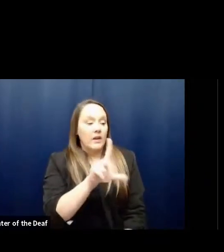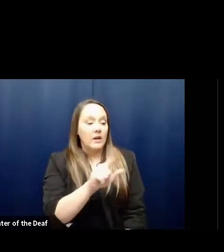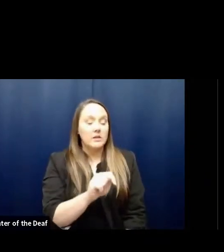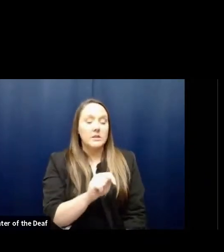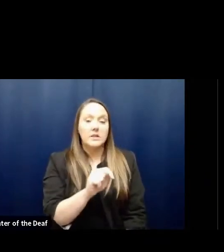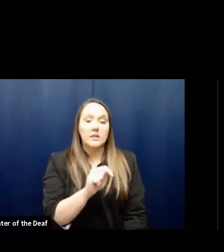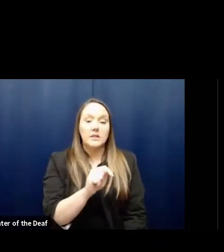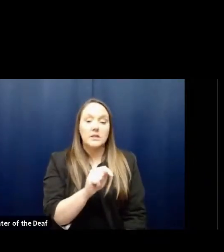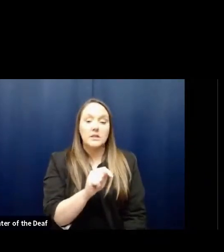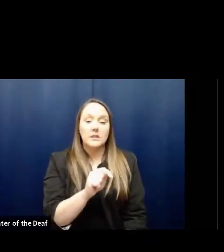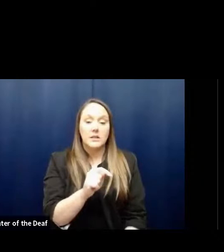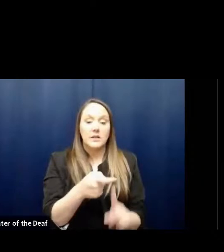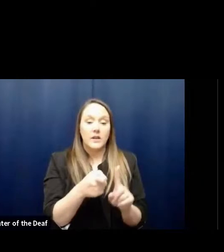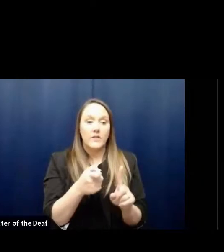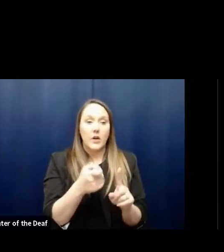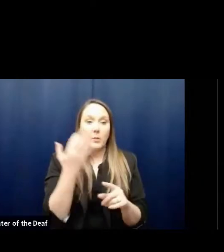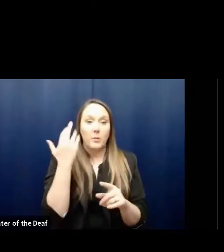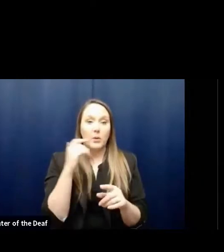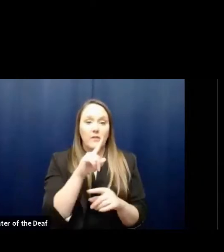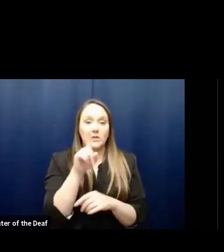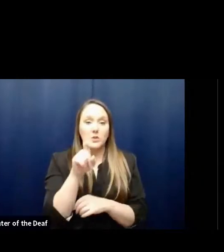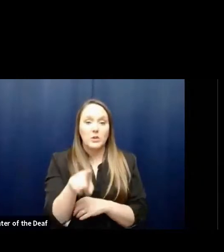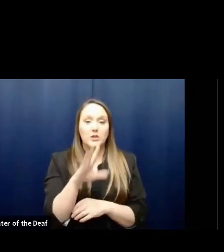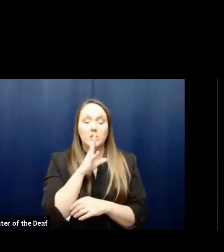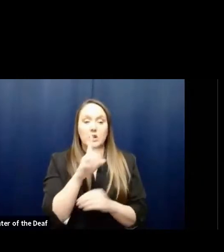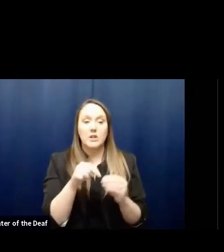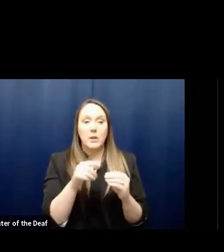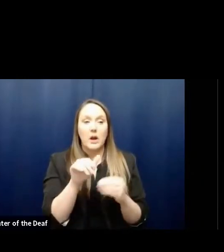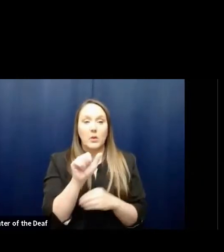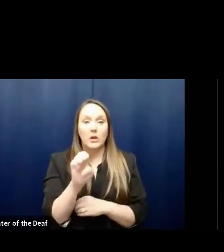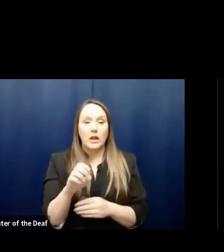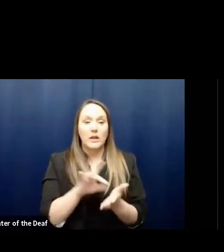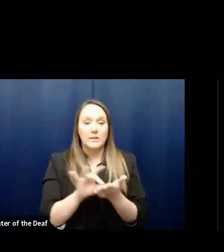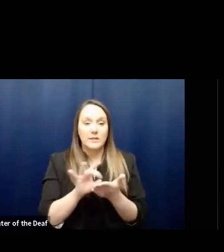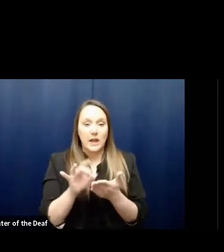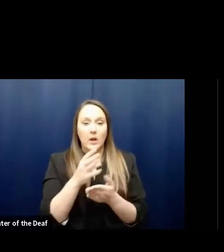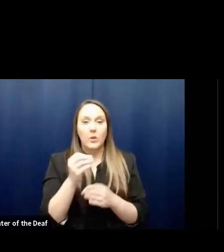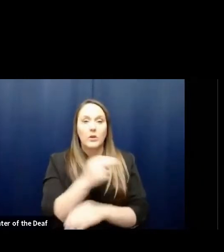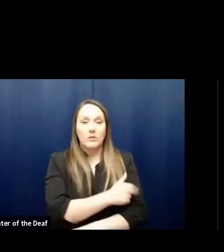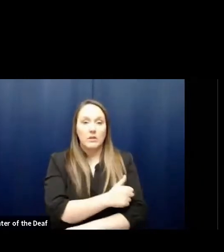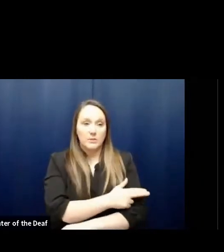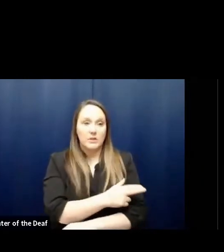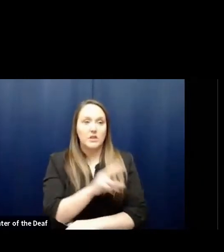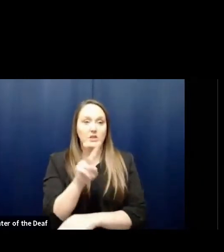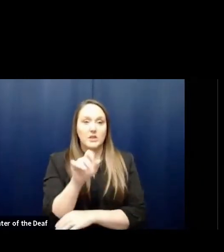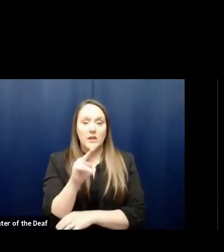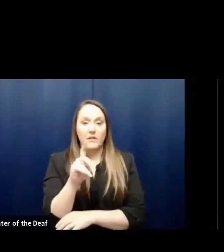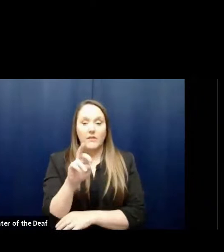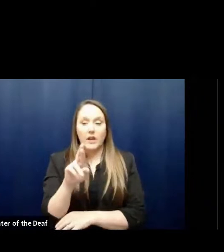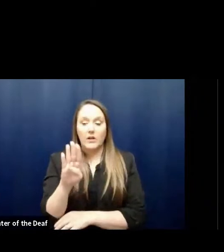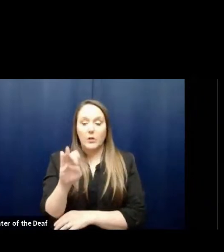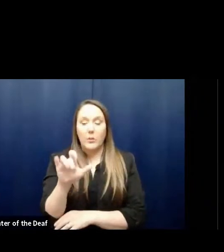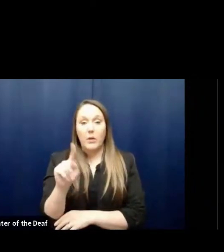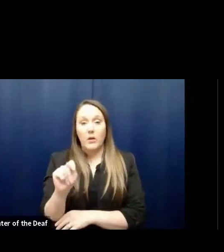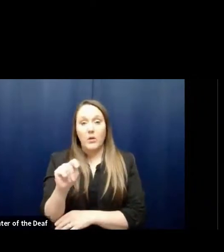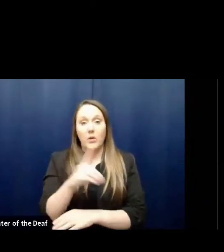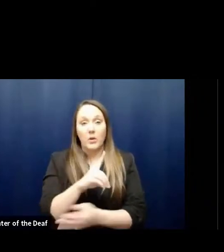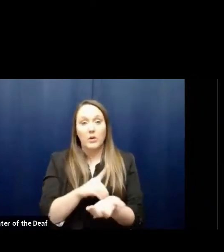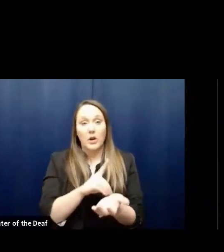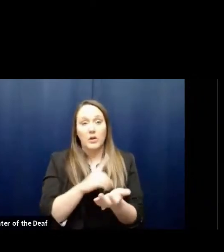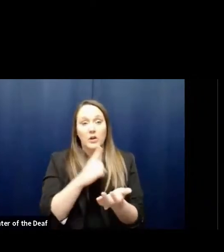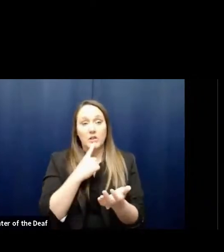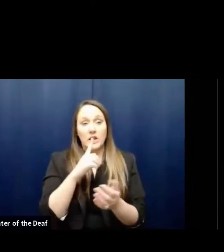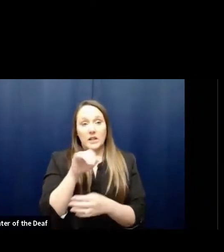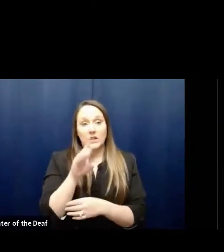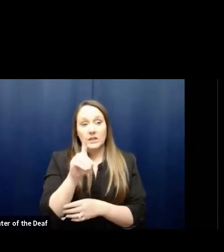was based on her previous question. She said she was speaking about case counts and hospitalizations as Vanderbilt doctors cited a data projection and